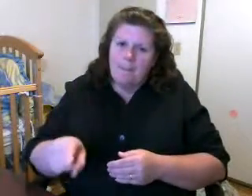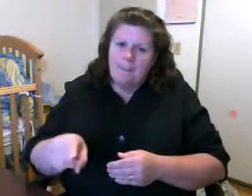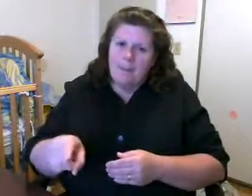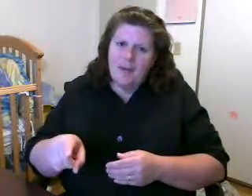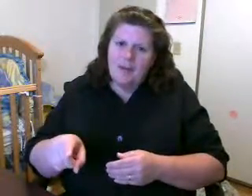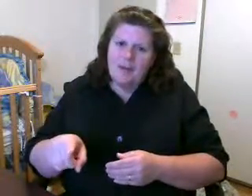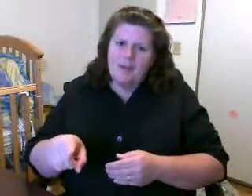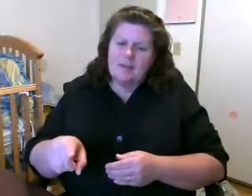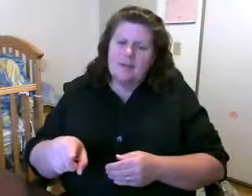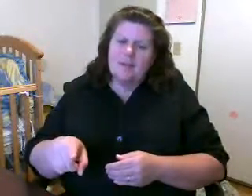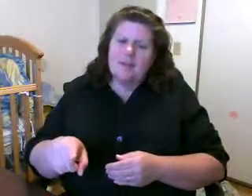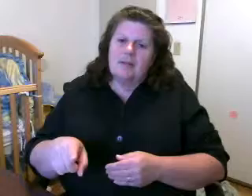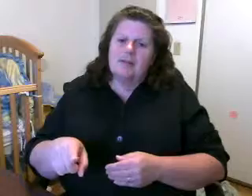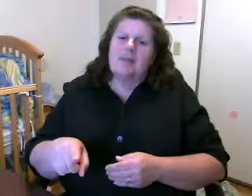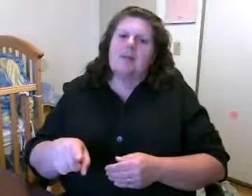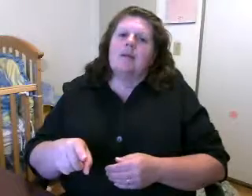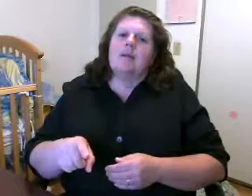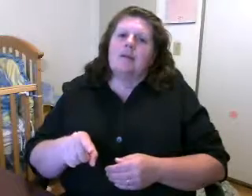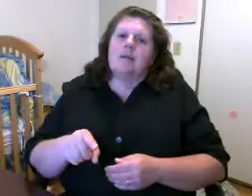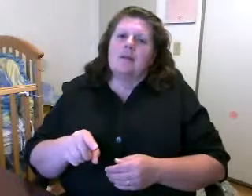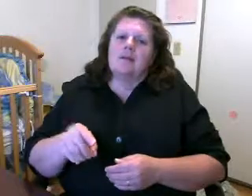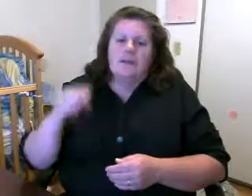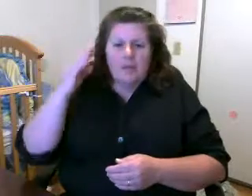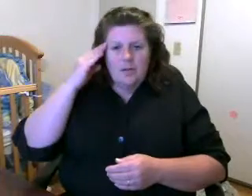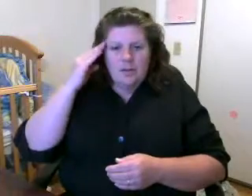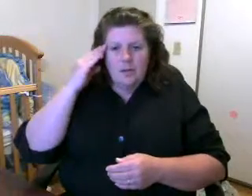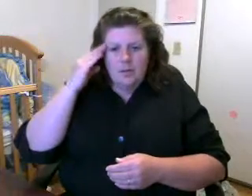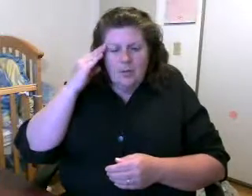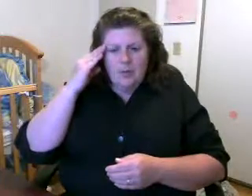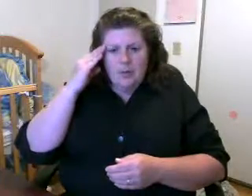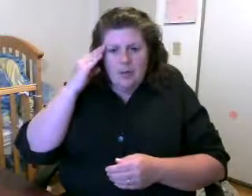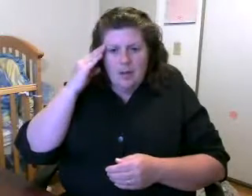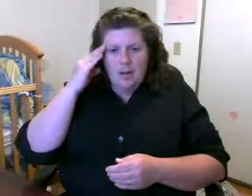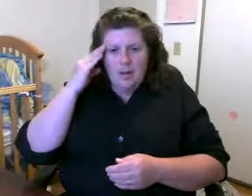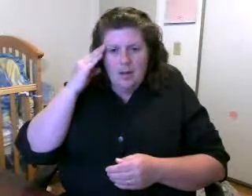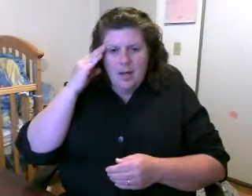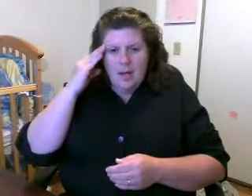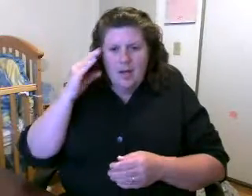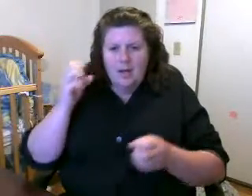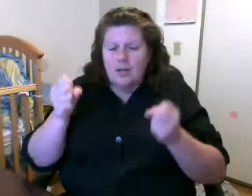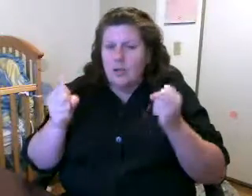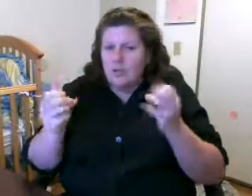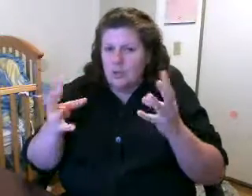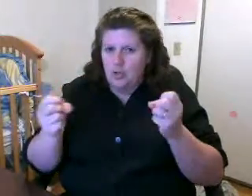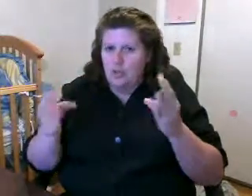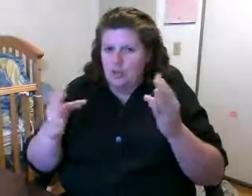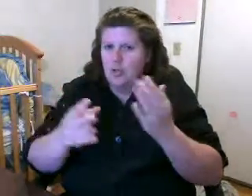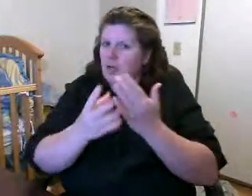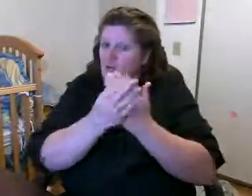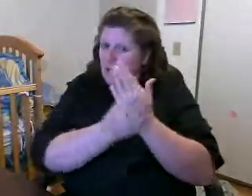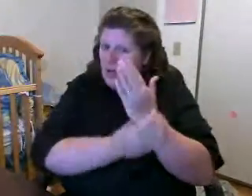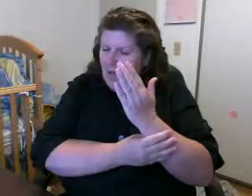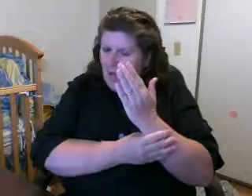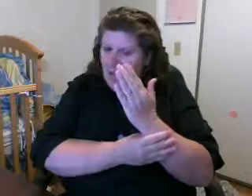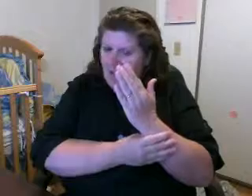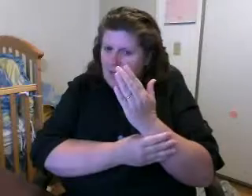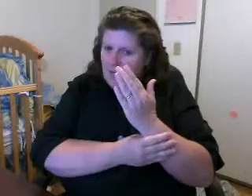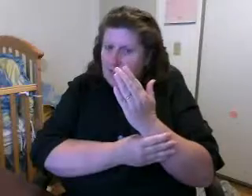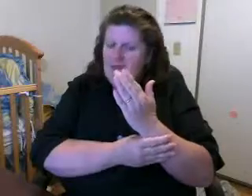it's knowledge that you need to be able to demonstrate that you understand. Not just produce it on your hand, but that you understand it and could explain things.